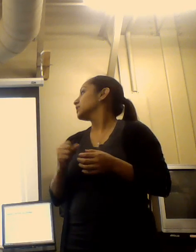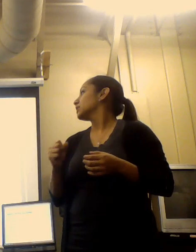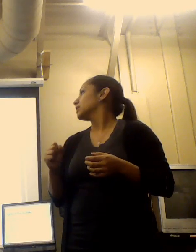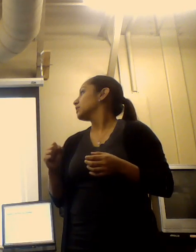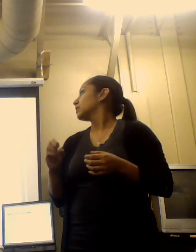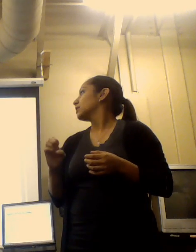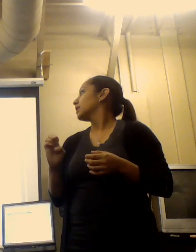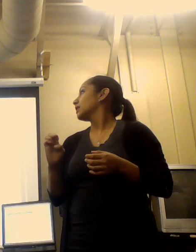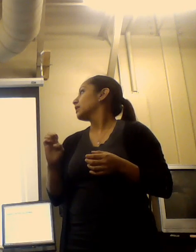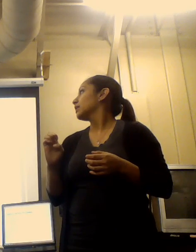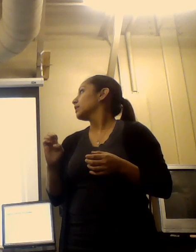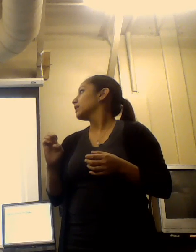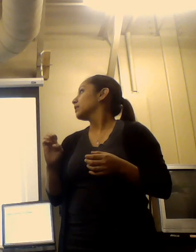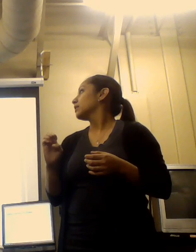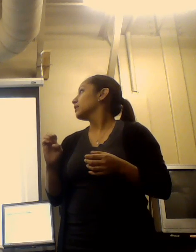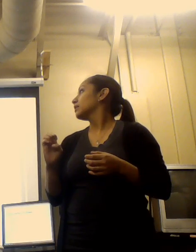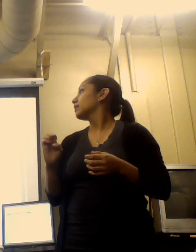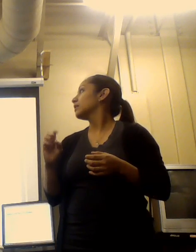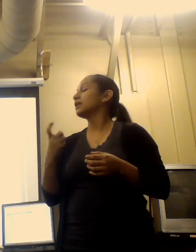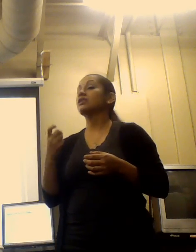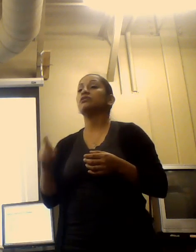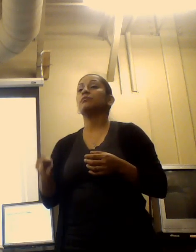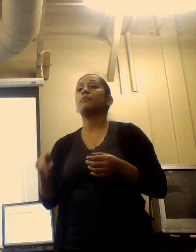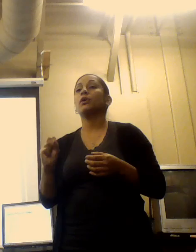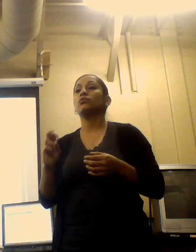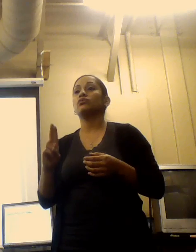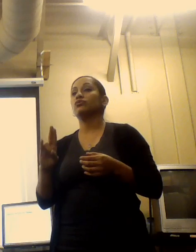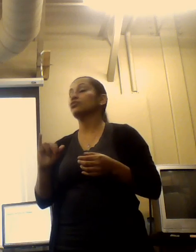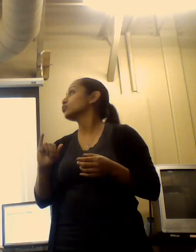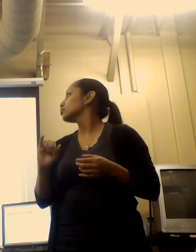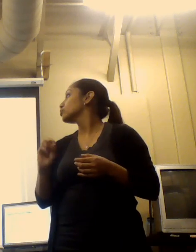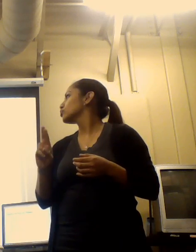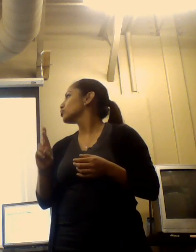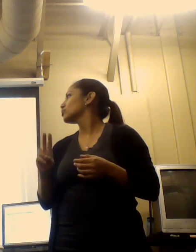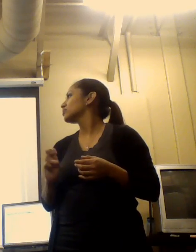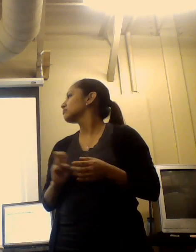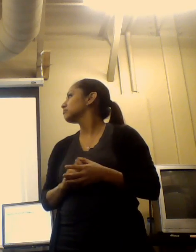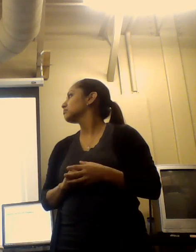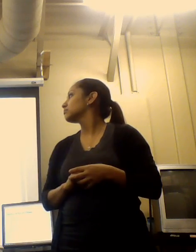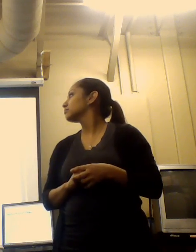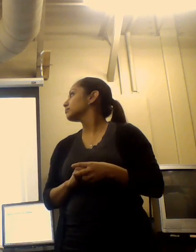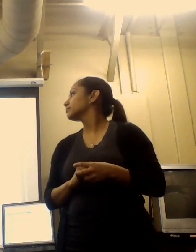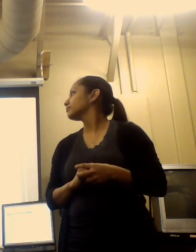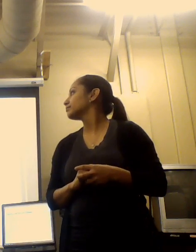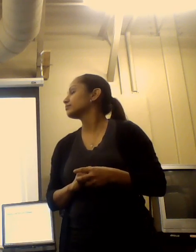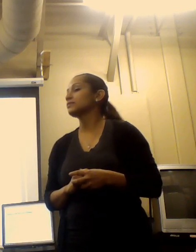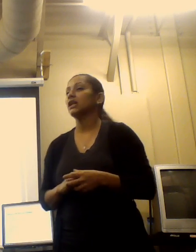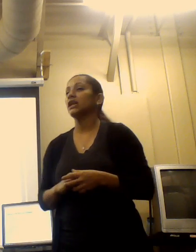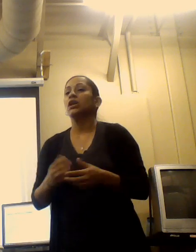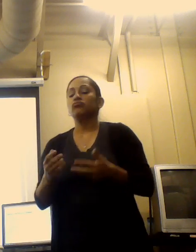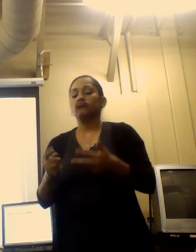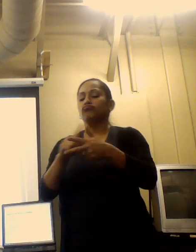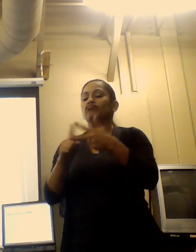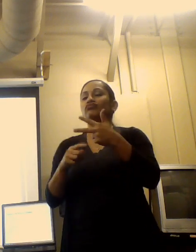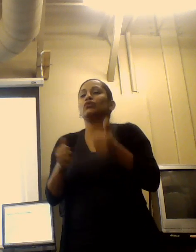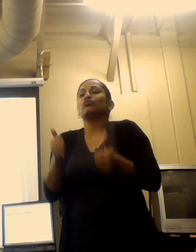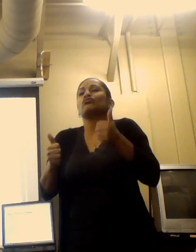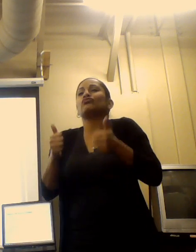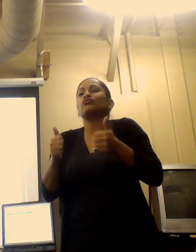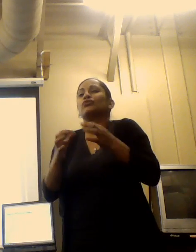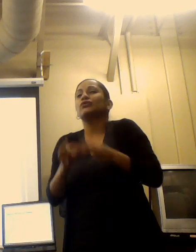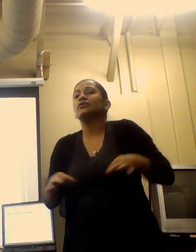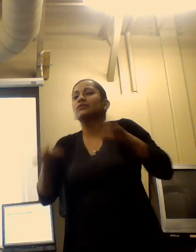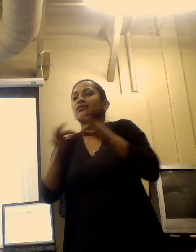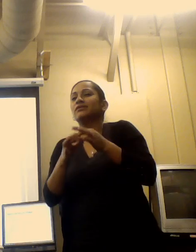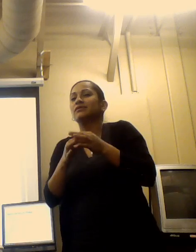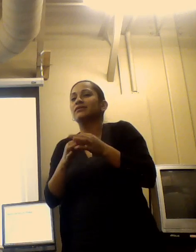all creative. You know, it's the choices that you make. You know, what's more important to me? Is the shutter speed more important to me right now, or is aperture